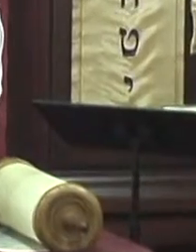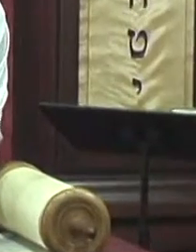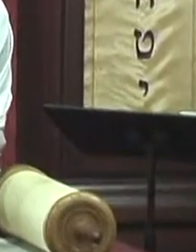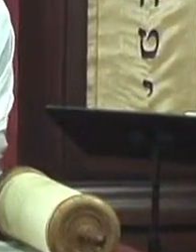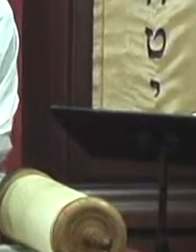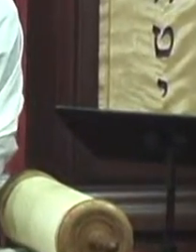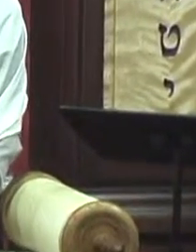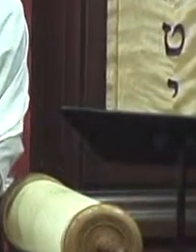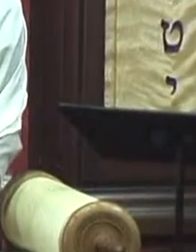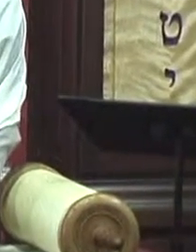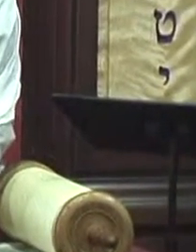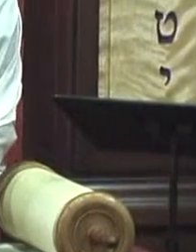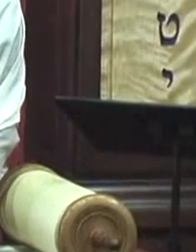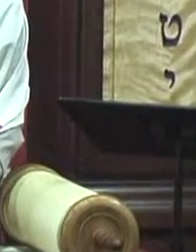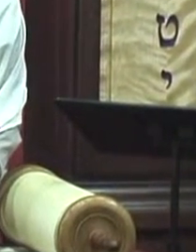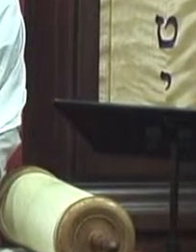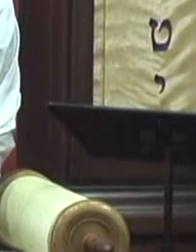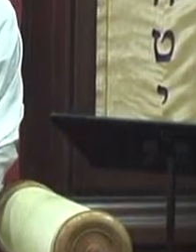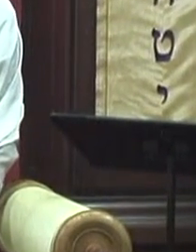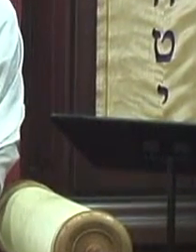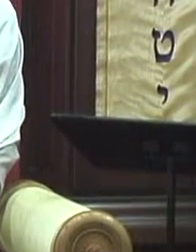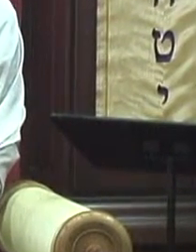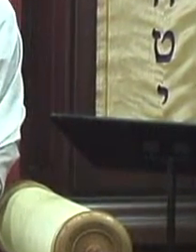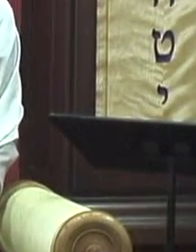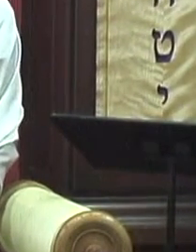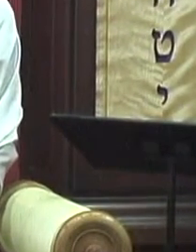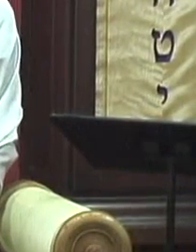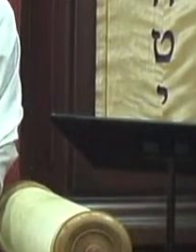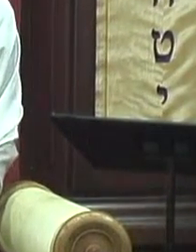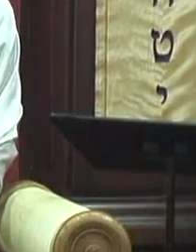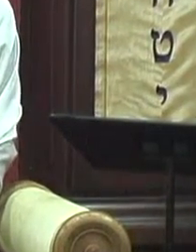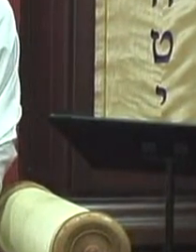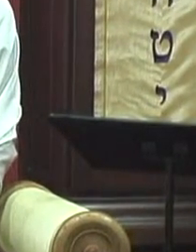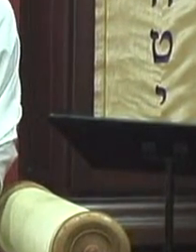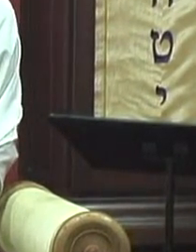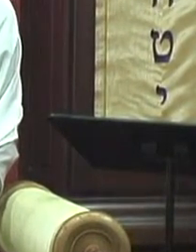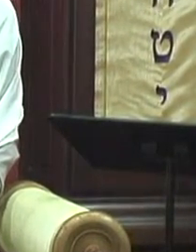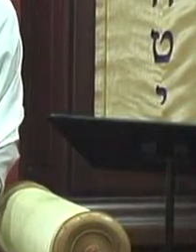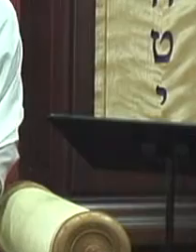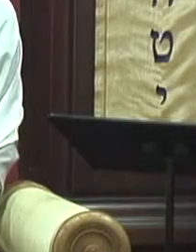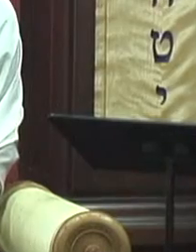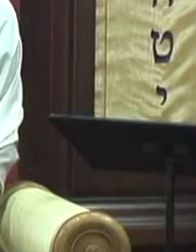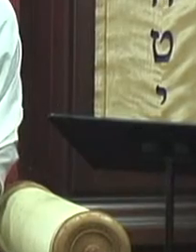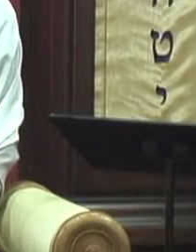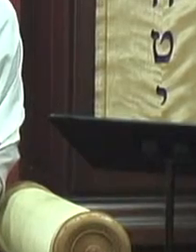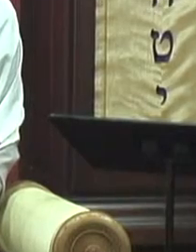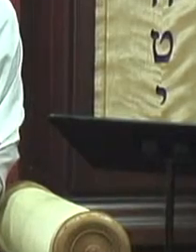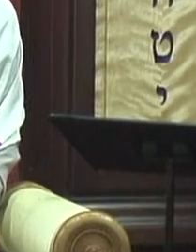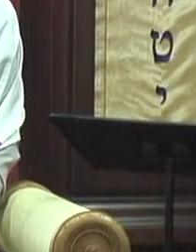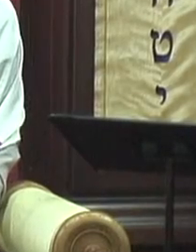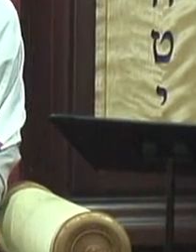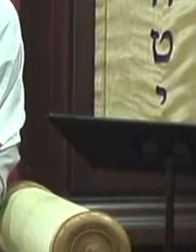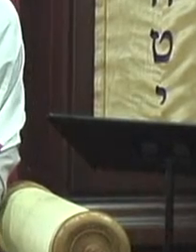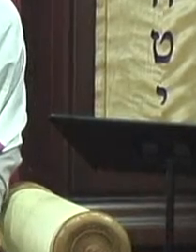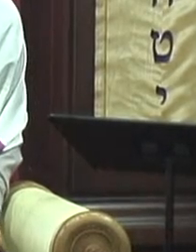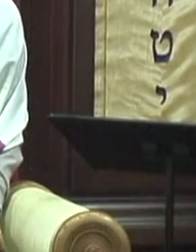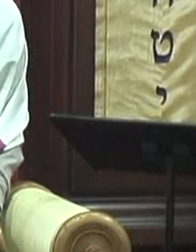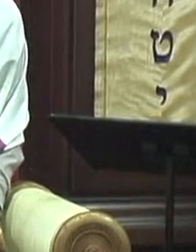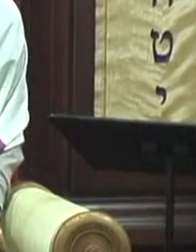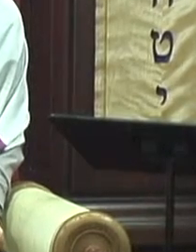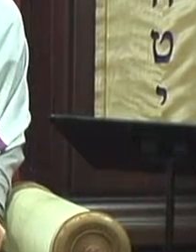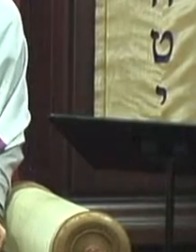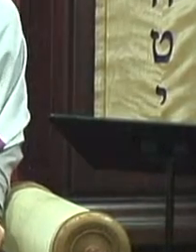you can follow. Vayomer Elohim al Yaakov, and the Lord spoke to Jacob, Kum